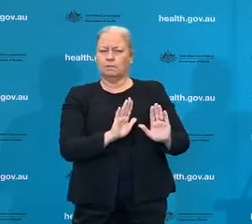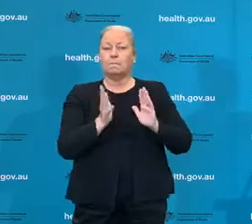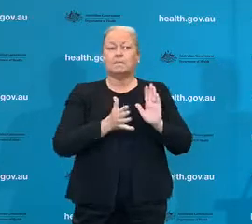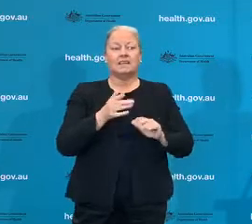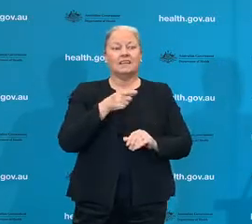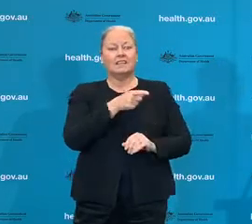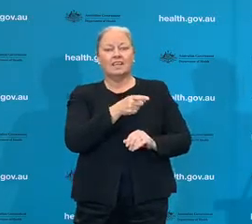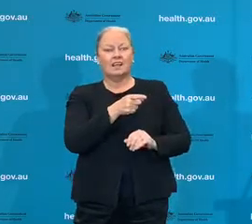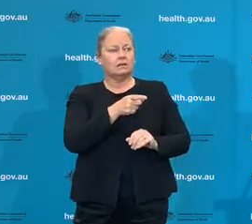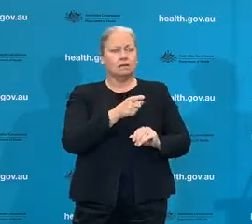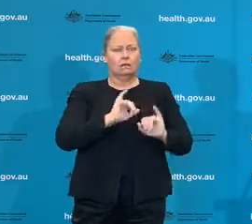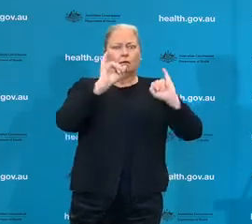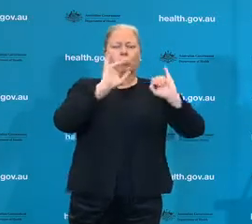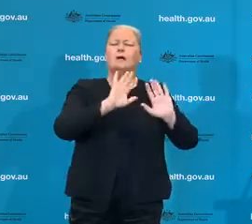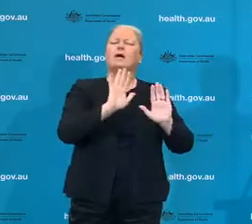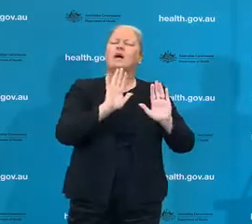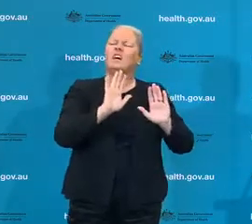all.